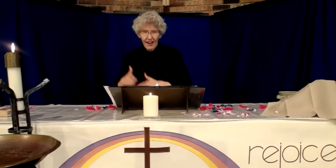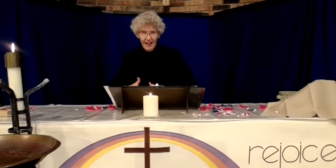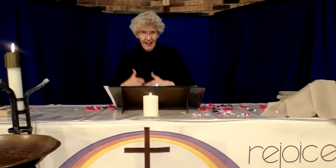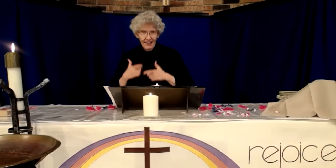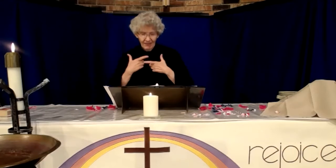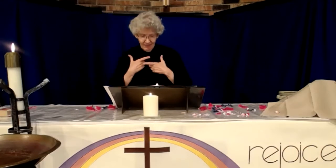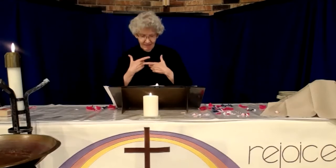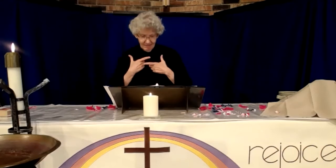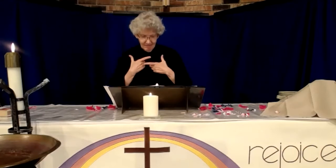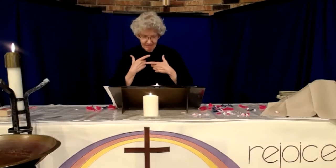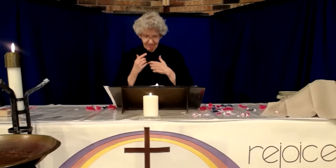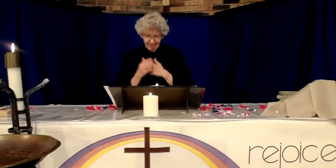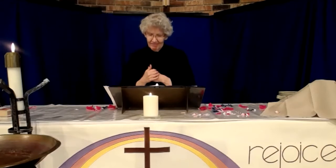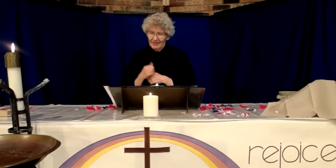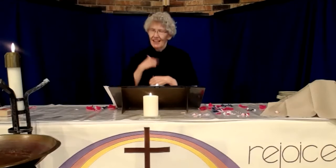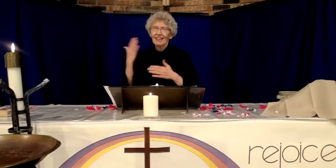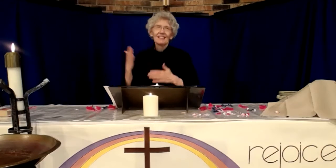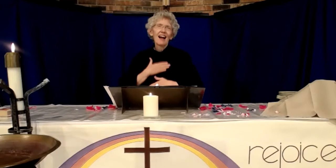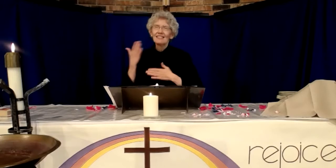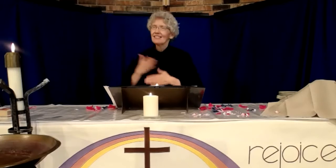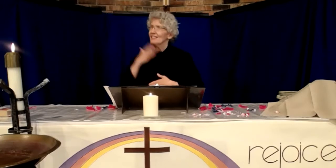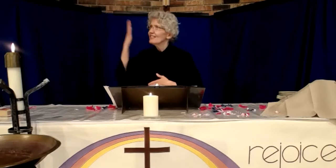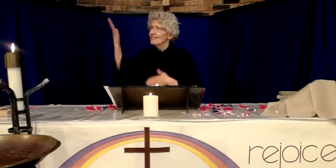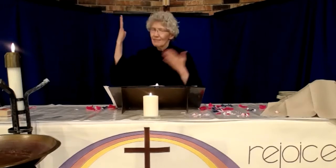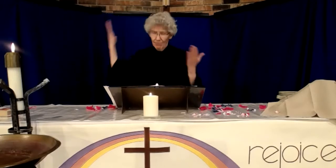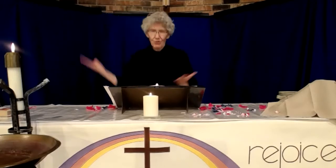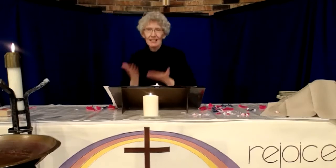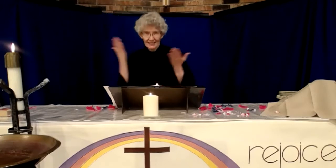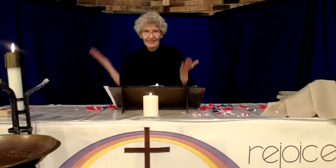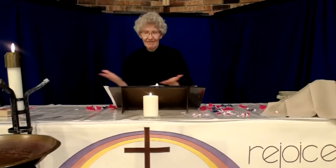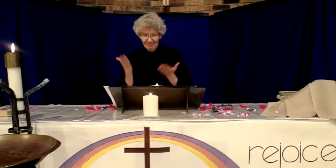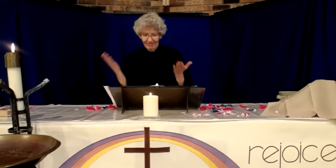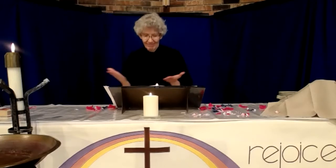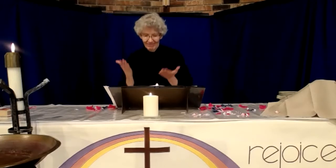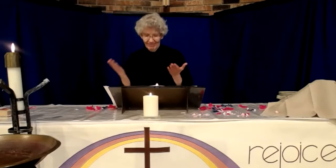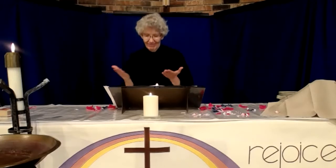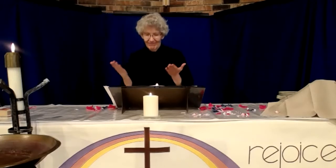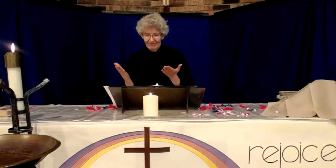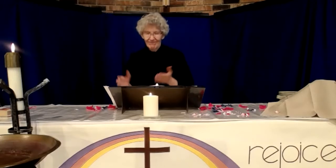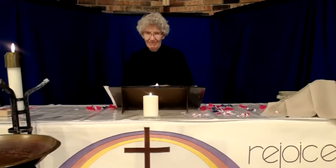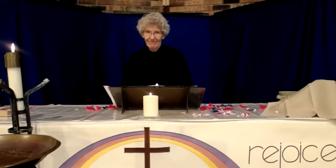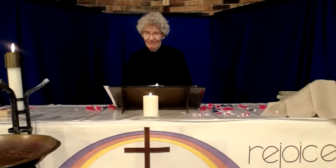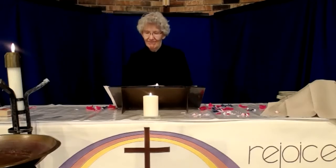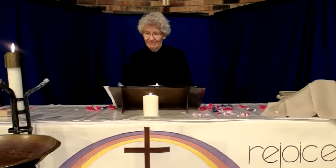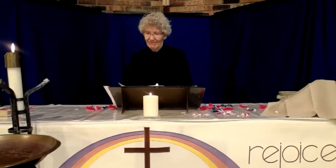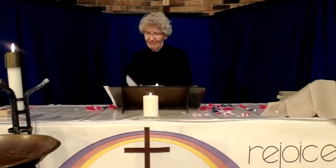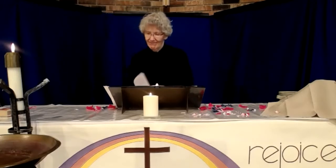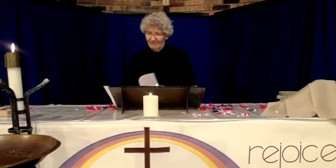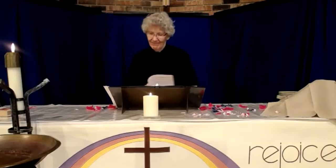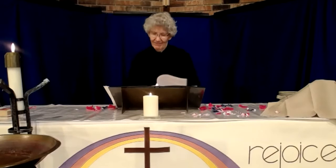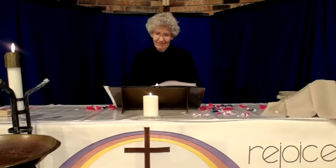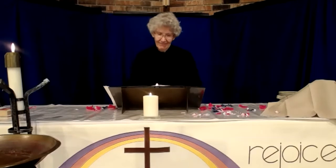The Lord has shown me the path to life and makes me glad by being near.